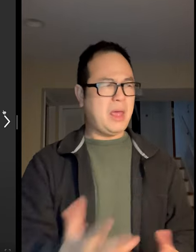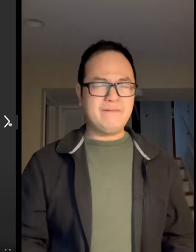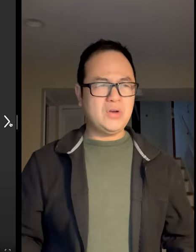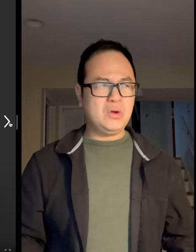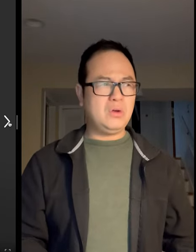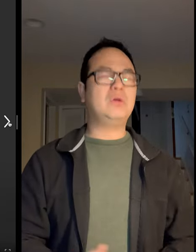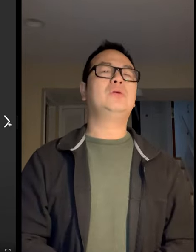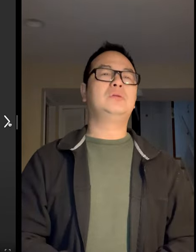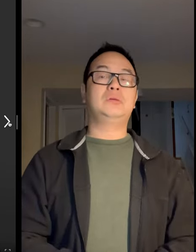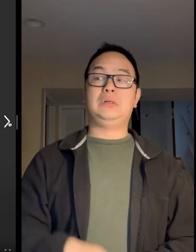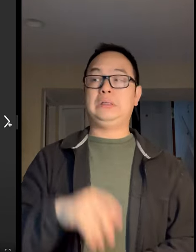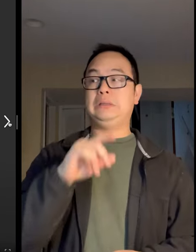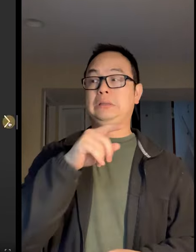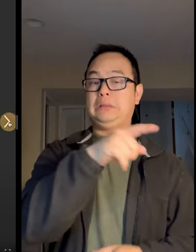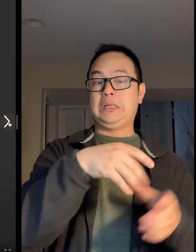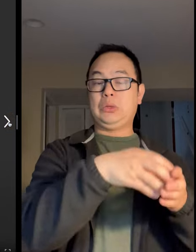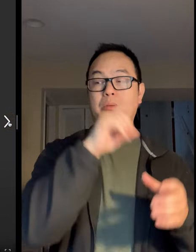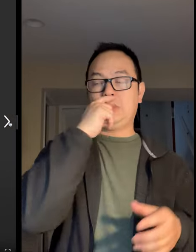and left.